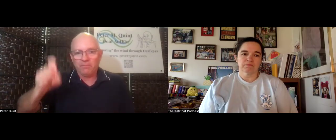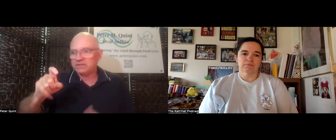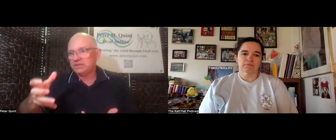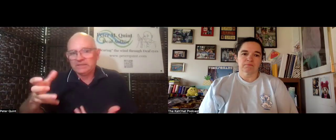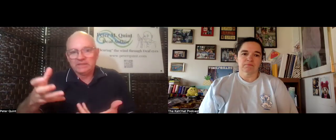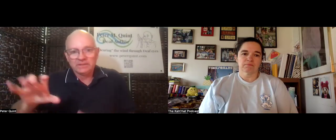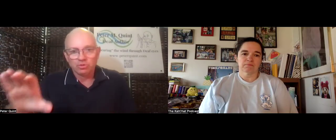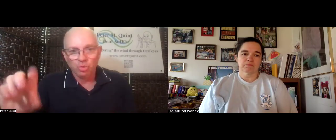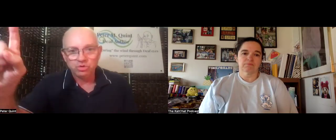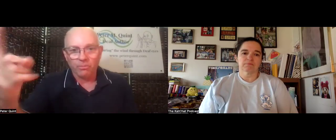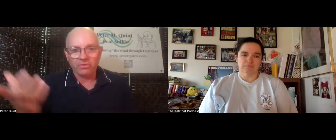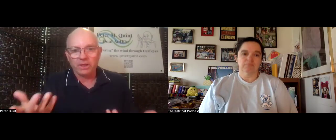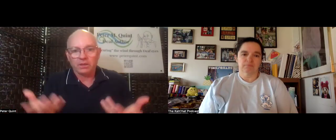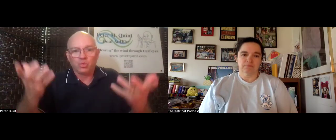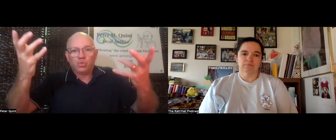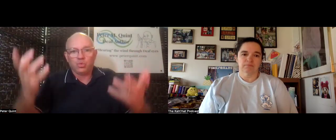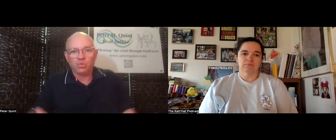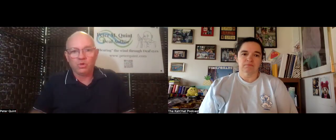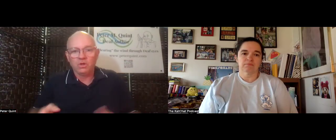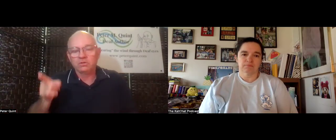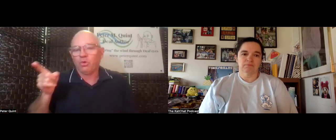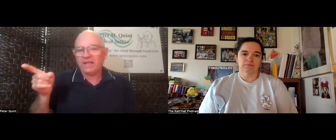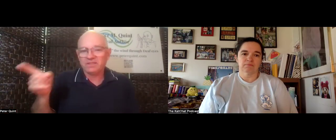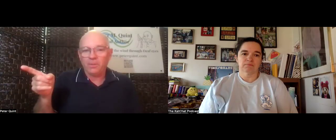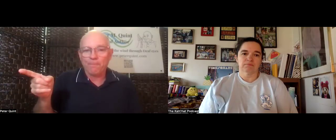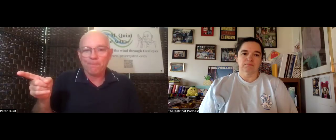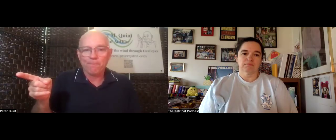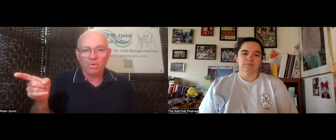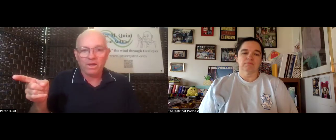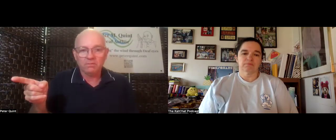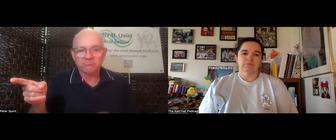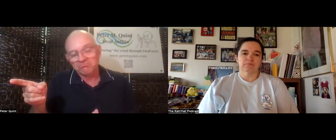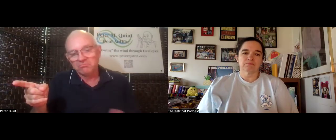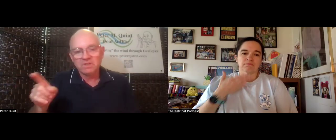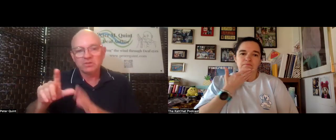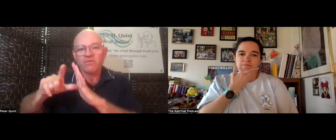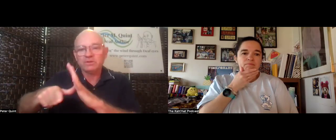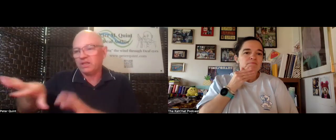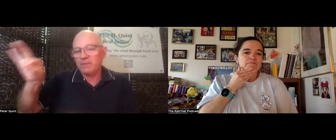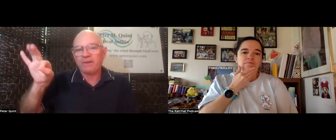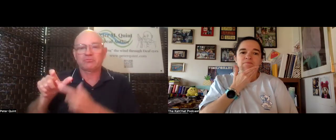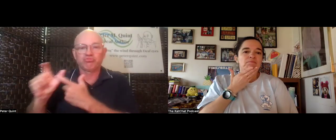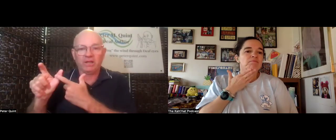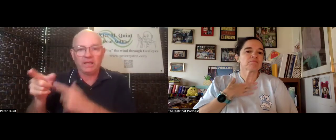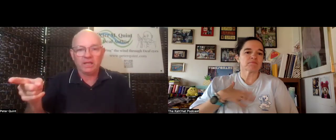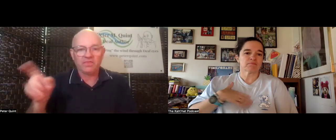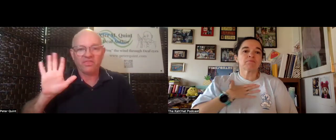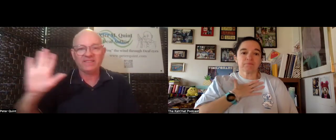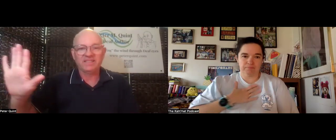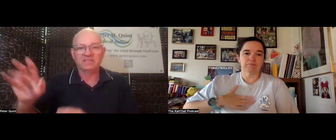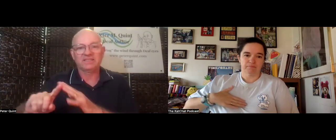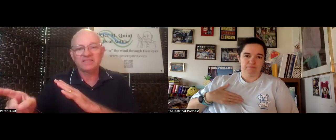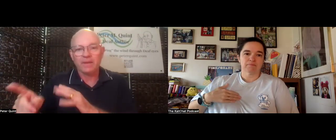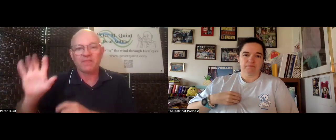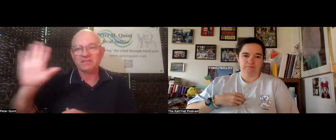way. Must something. So that's him. Okay. So eventually he picks running.